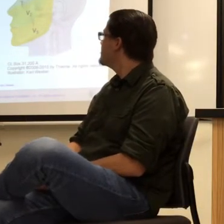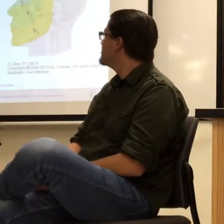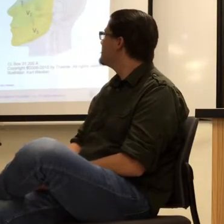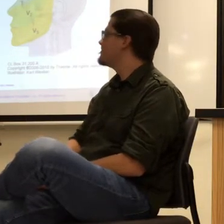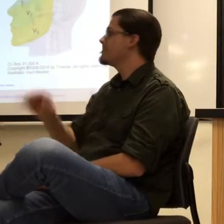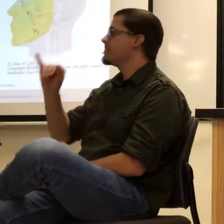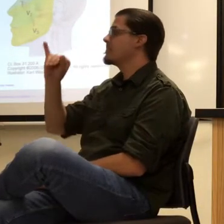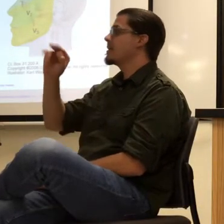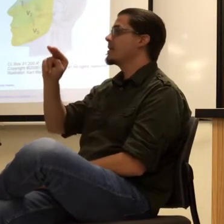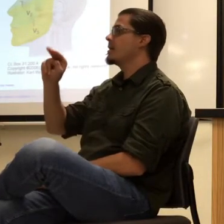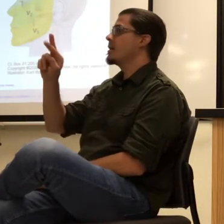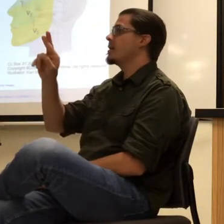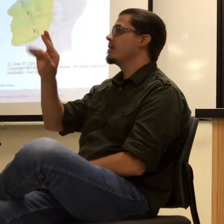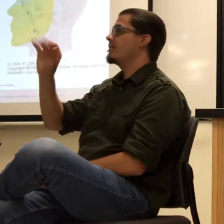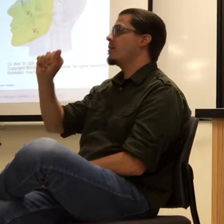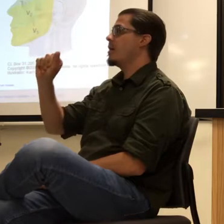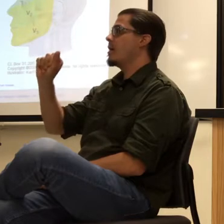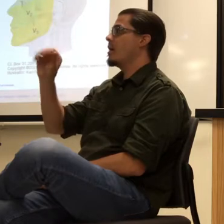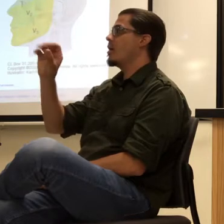Infraorbital nerve.